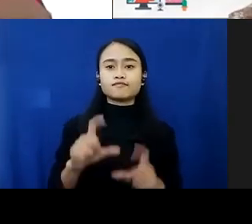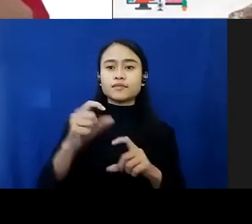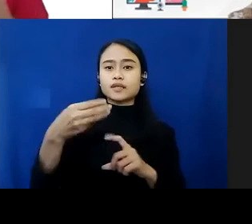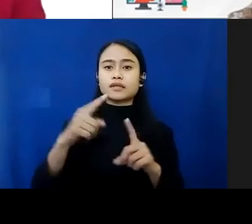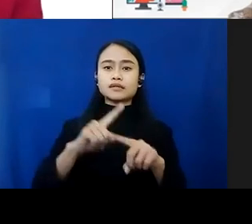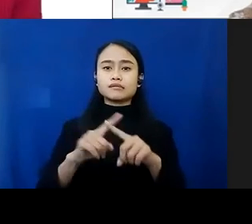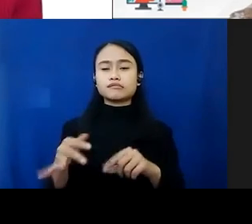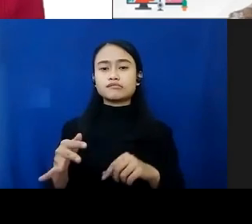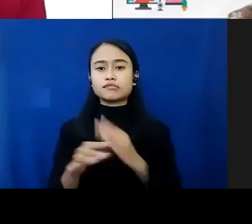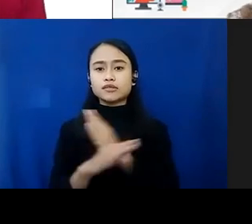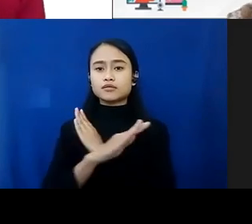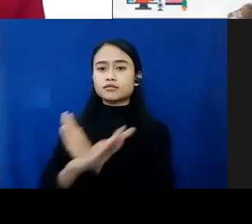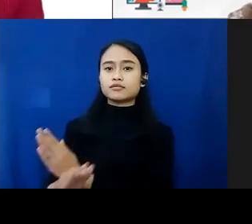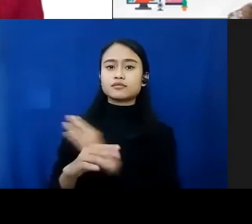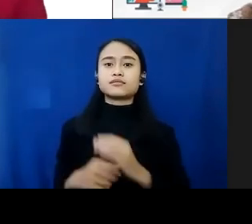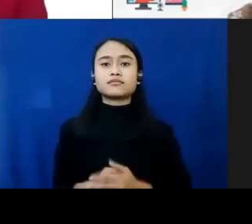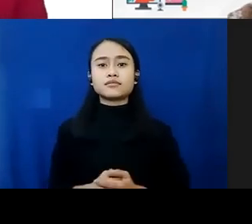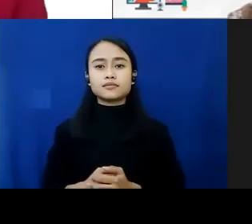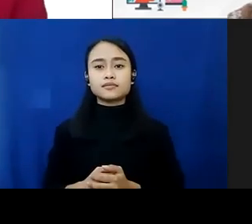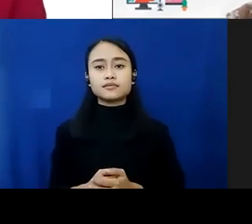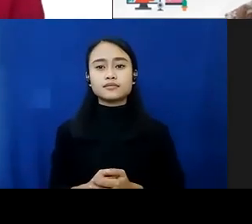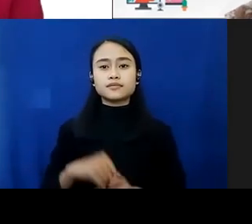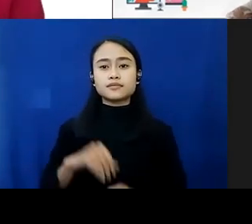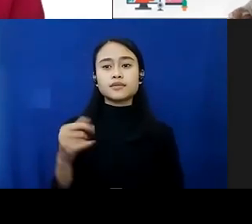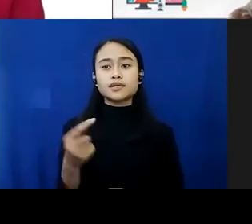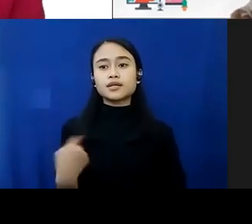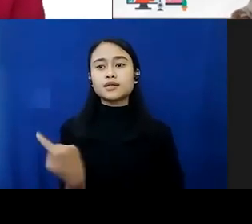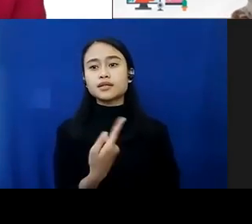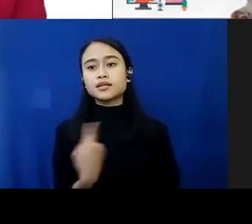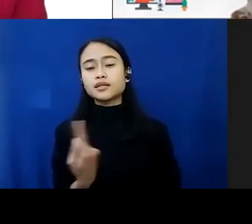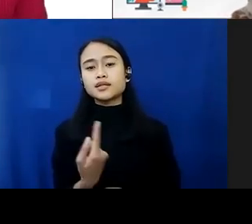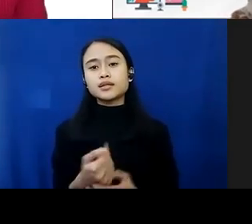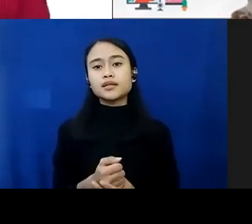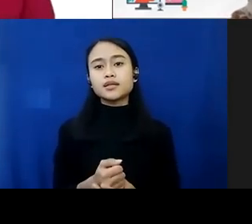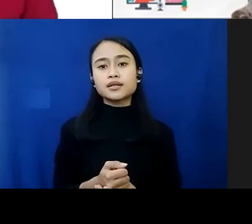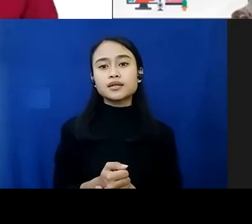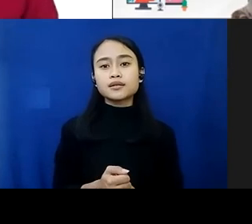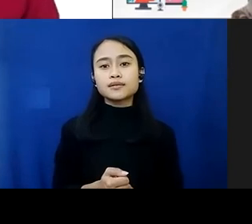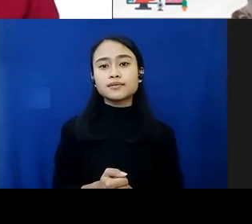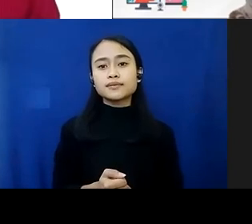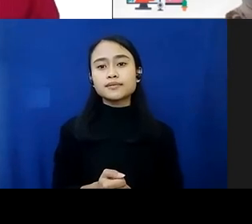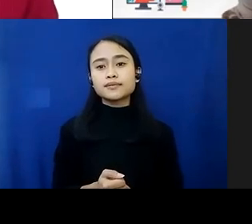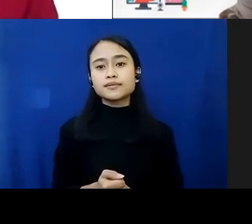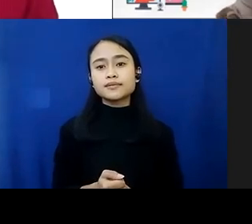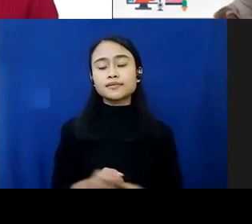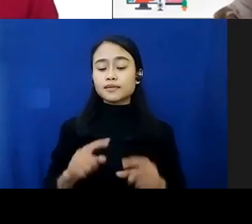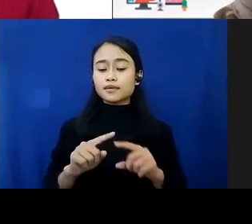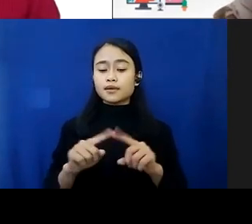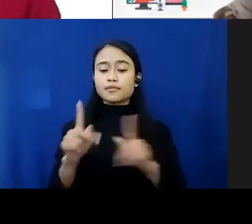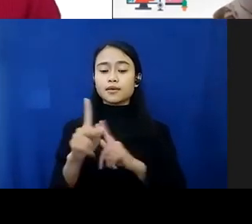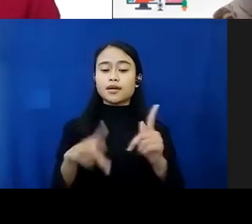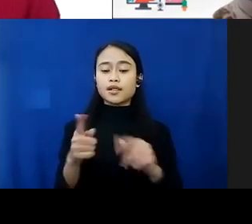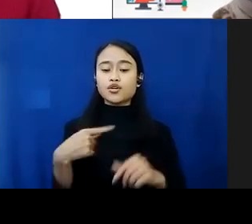will volunteer for these roles so we need to keep our child safe guiding risk assessment going but if we have small